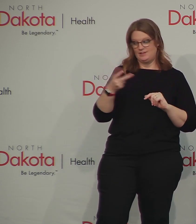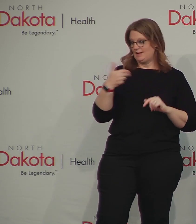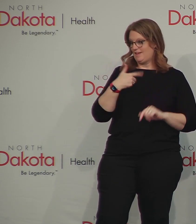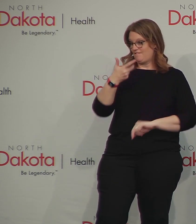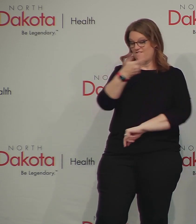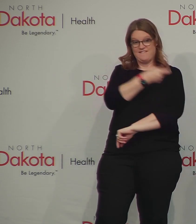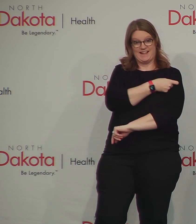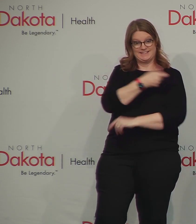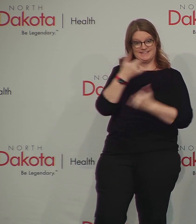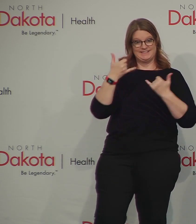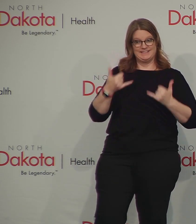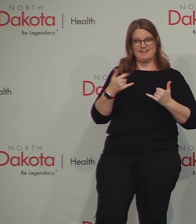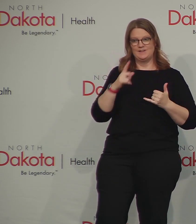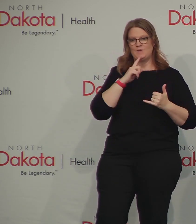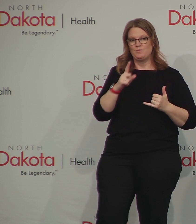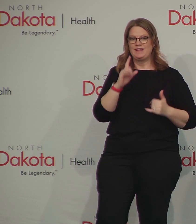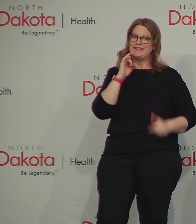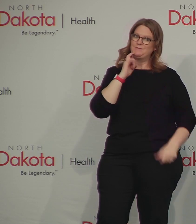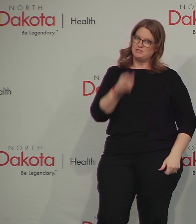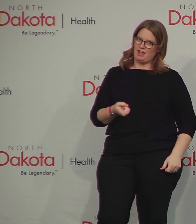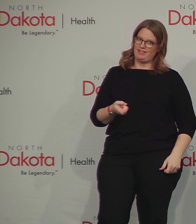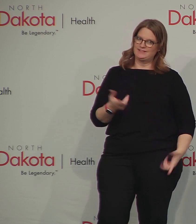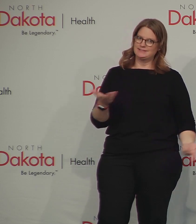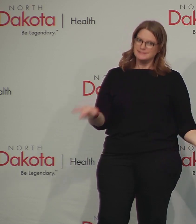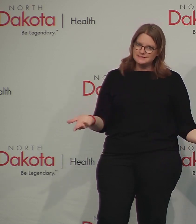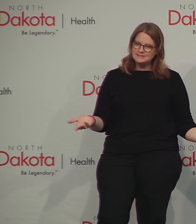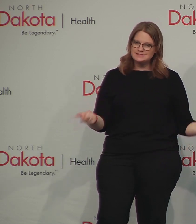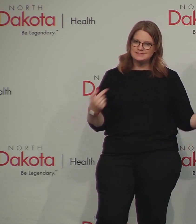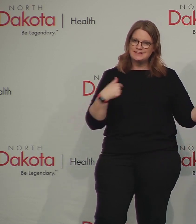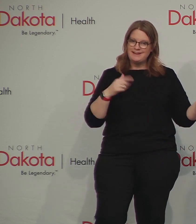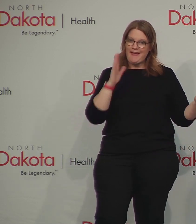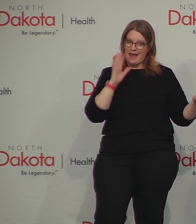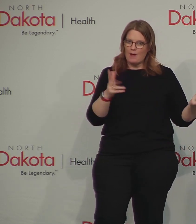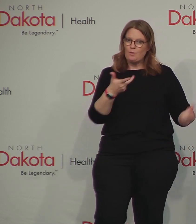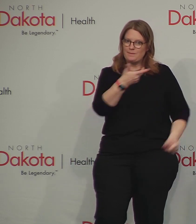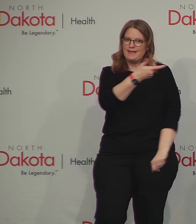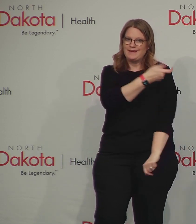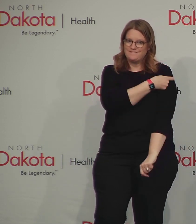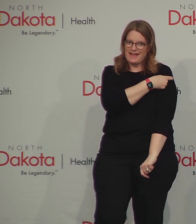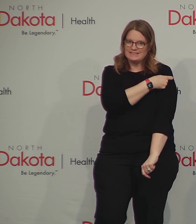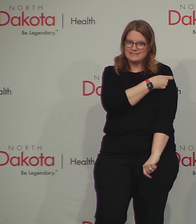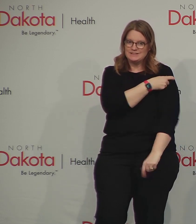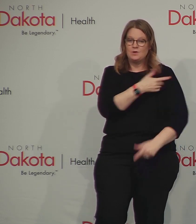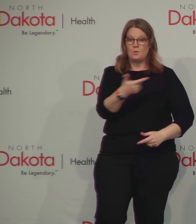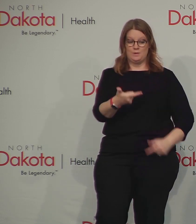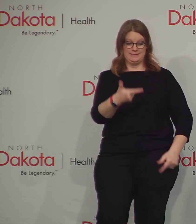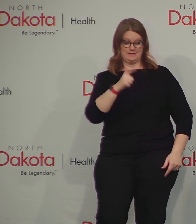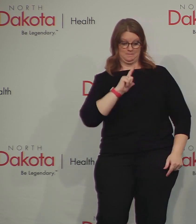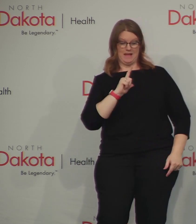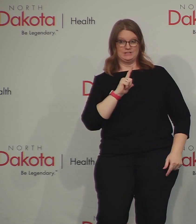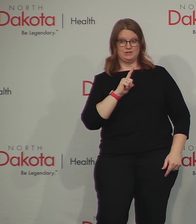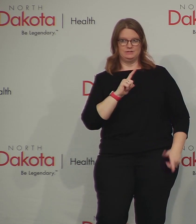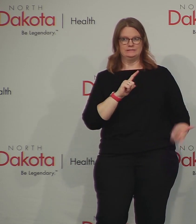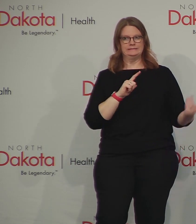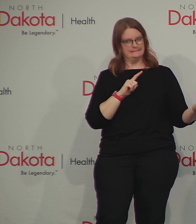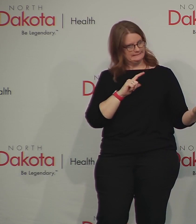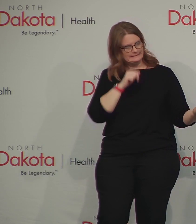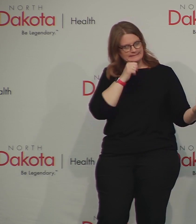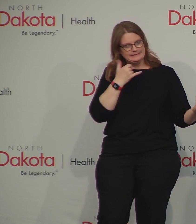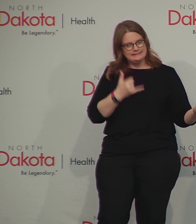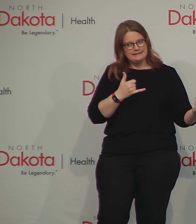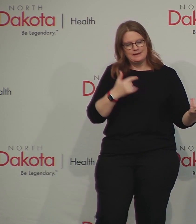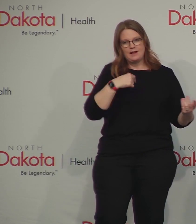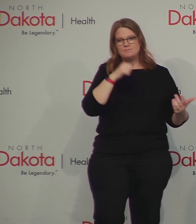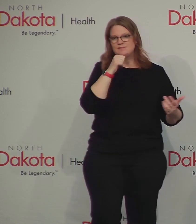vaccinated today, and I'm super jealous. I will get vaccinated as soon as my turn is up, which is not right now because I'm